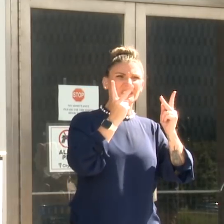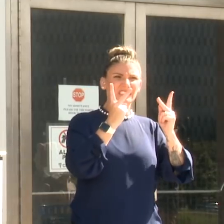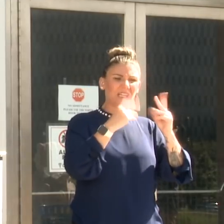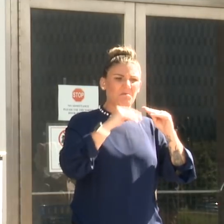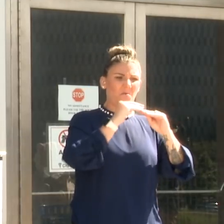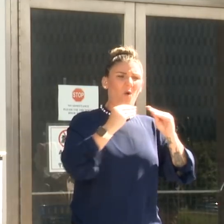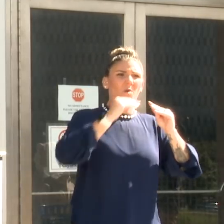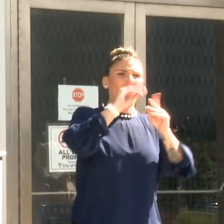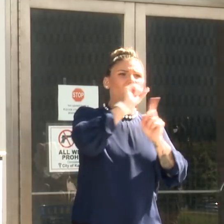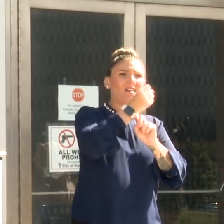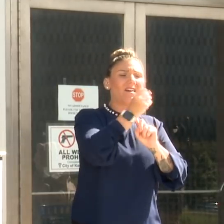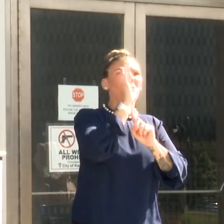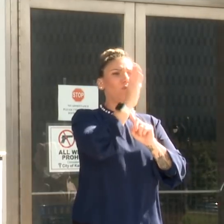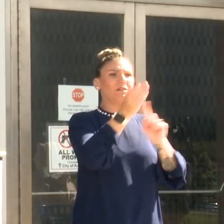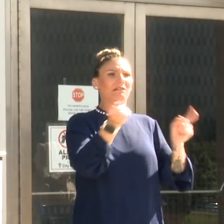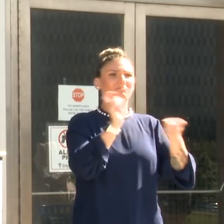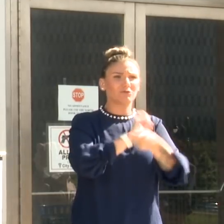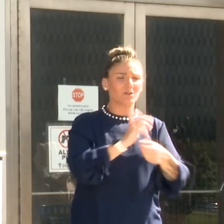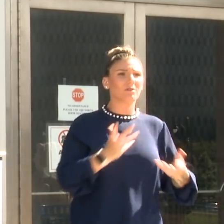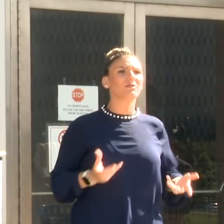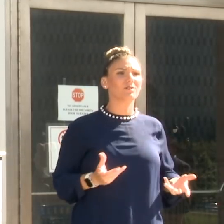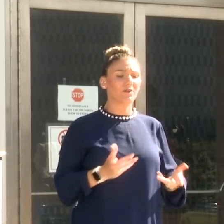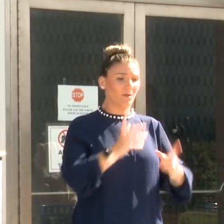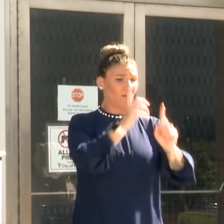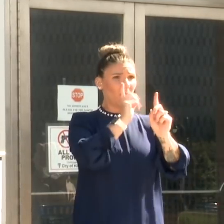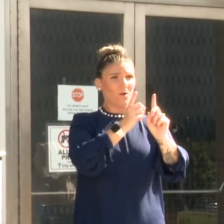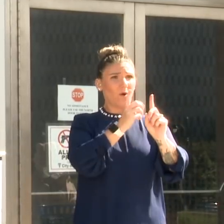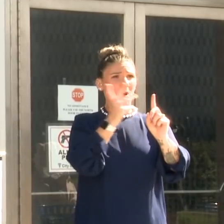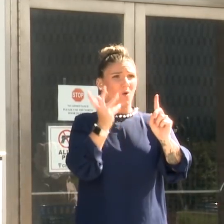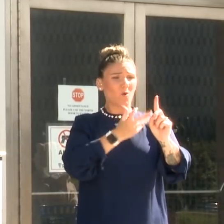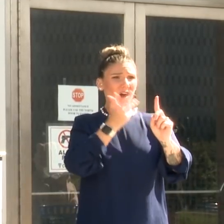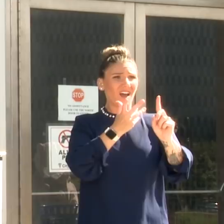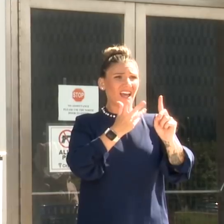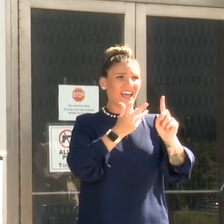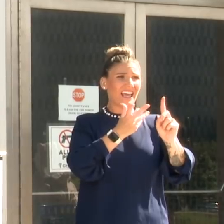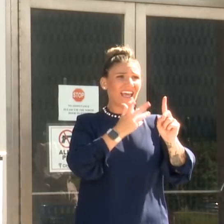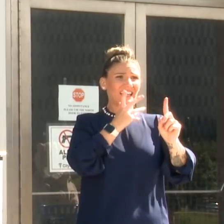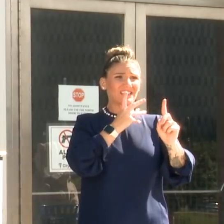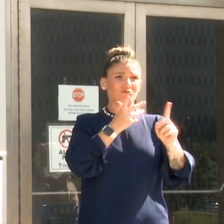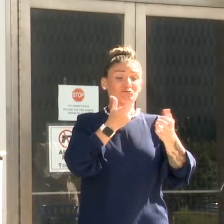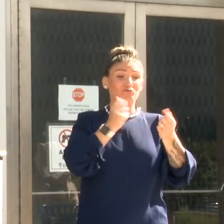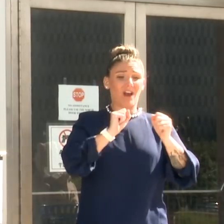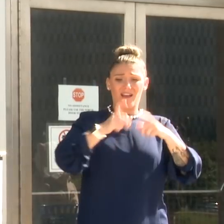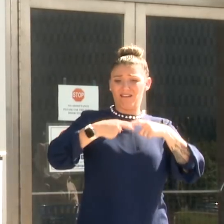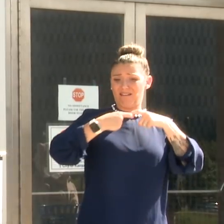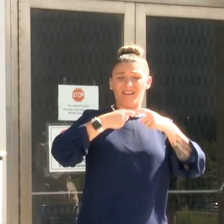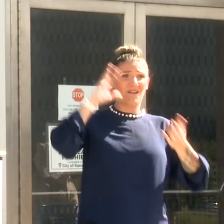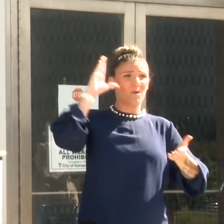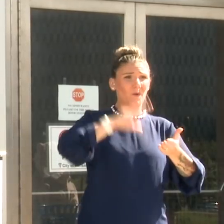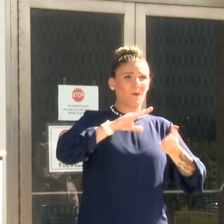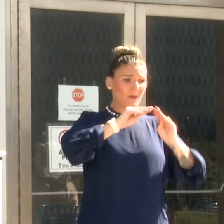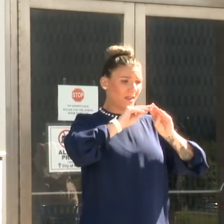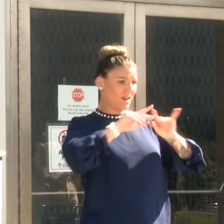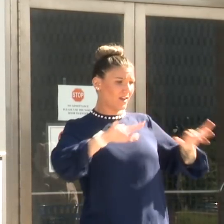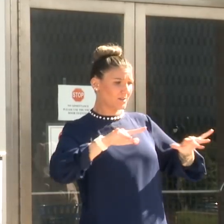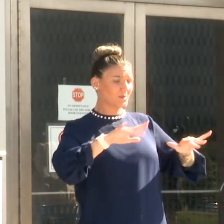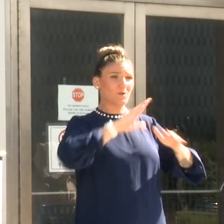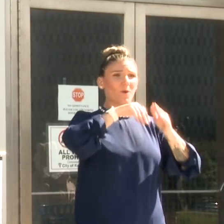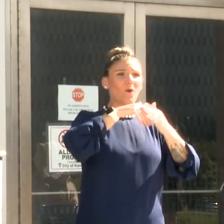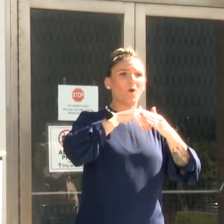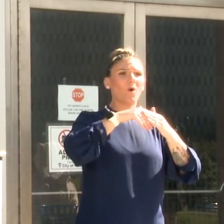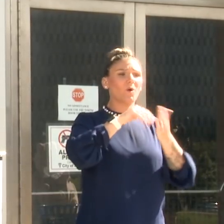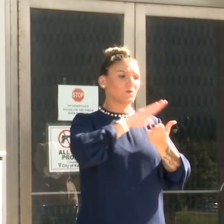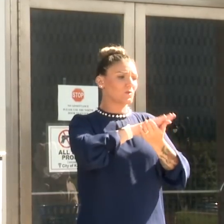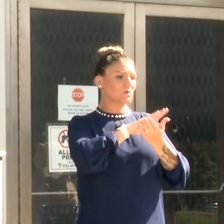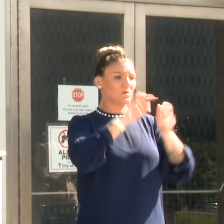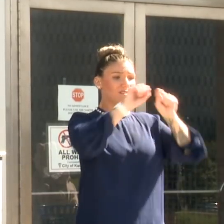adjusting. Our goal, though, is to try to cohort to reduce the outbreak spread so that a whole school system